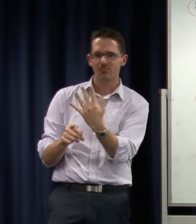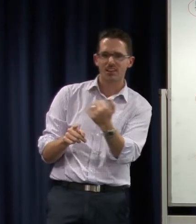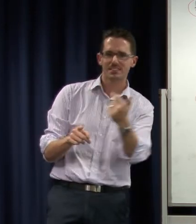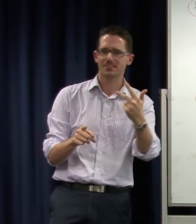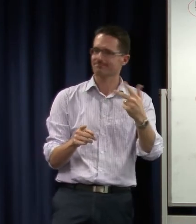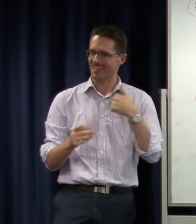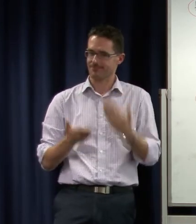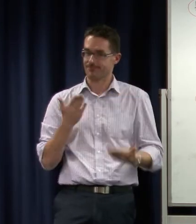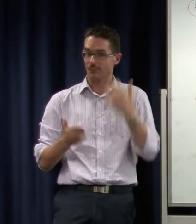that, and only